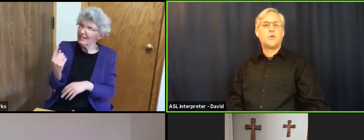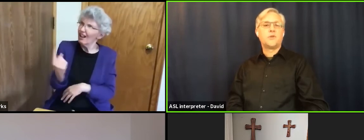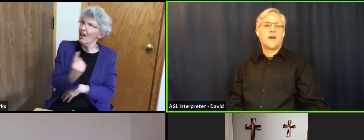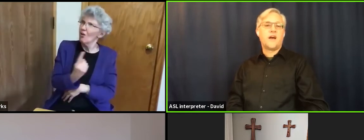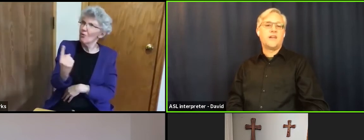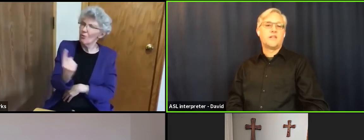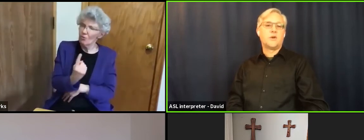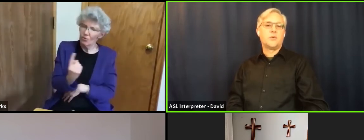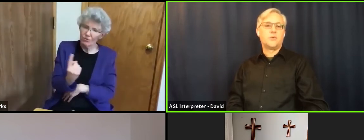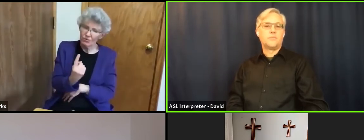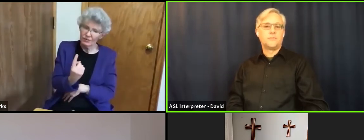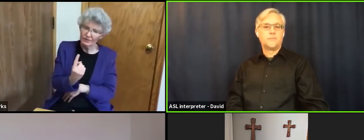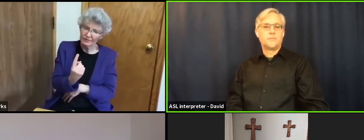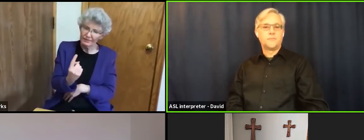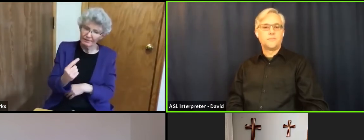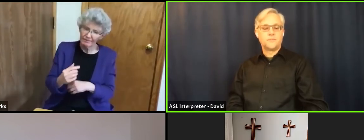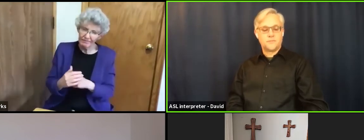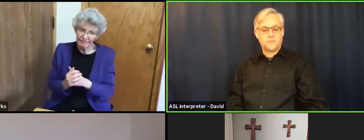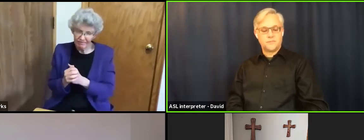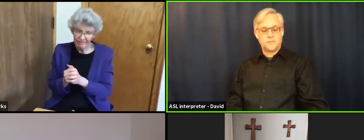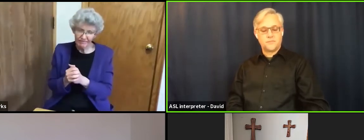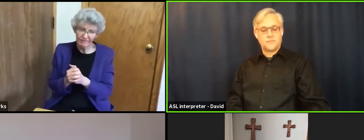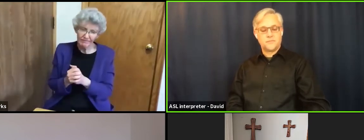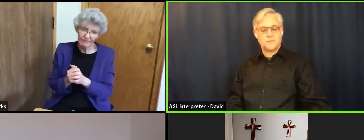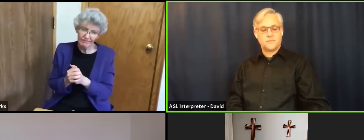for those who are dying alone,